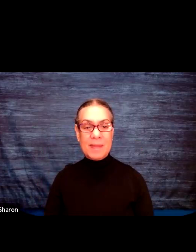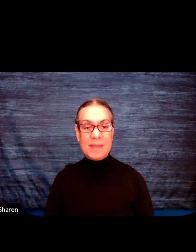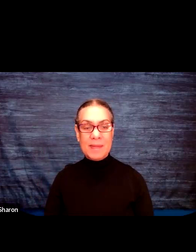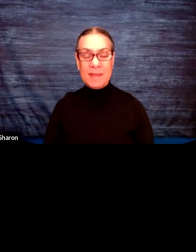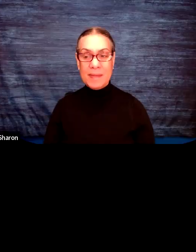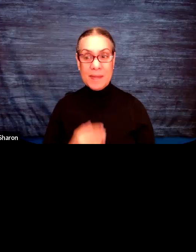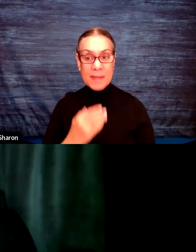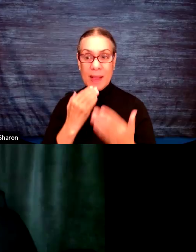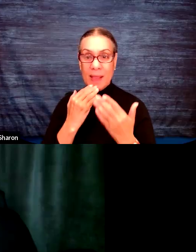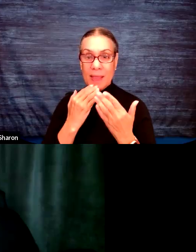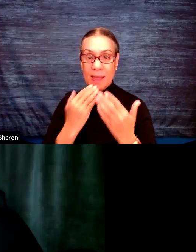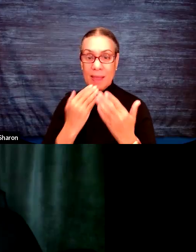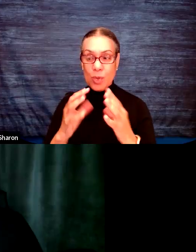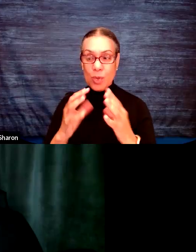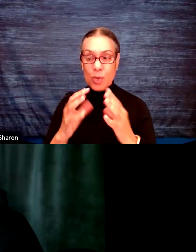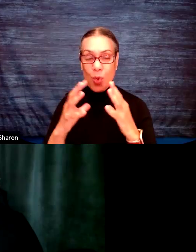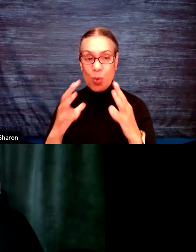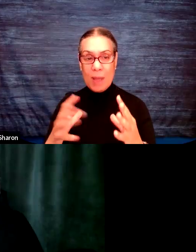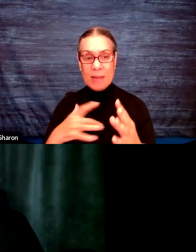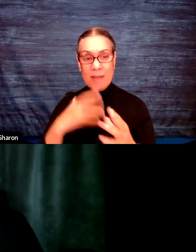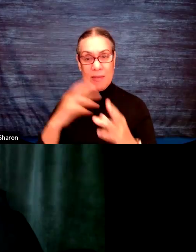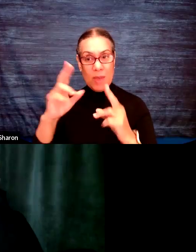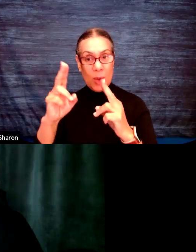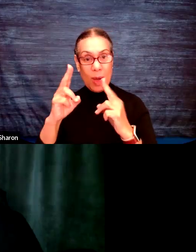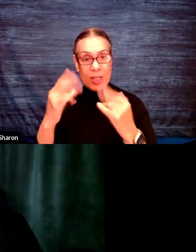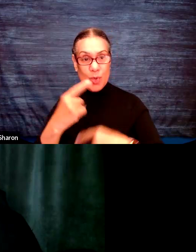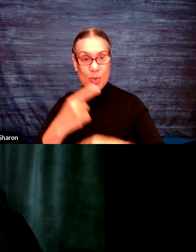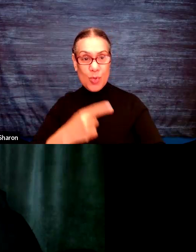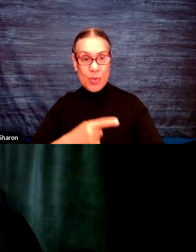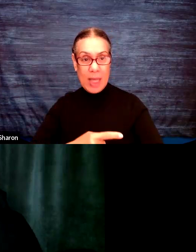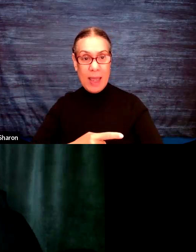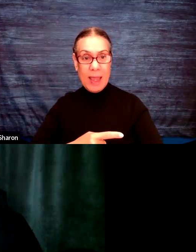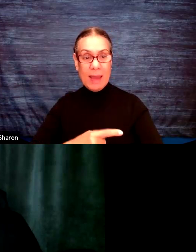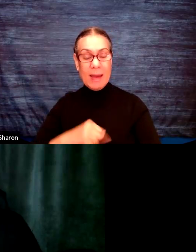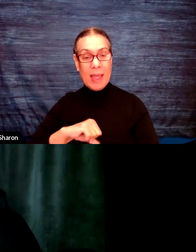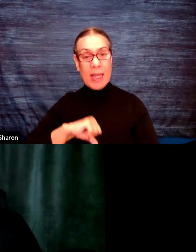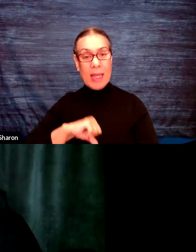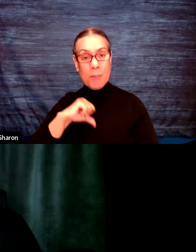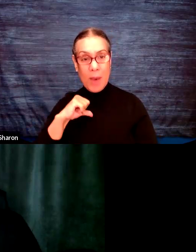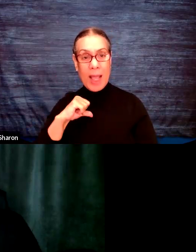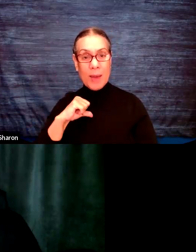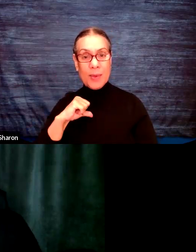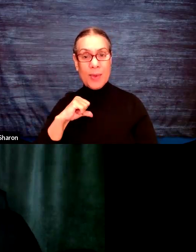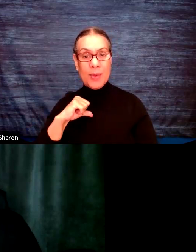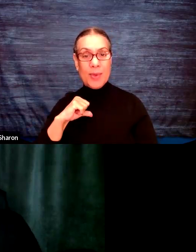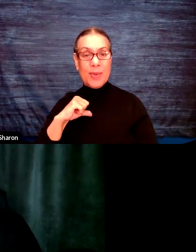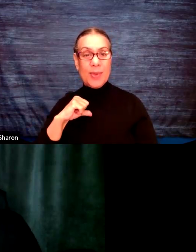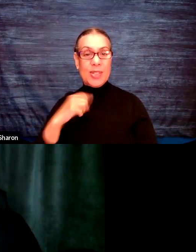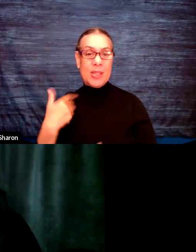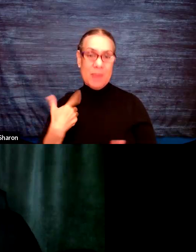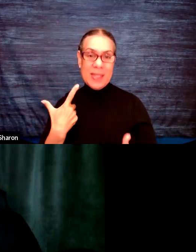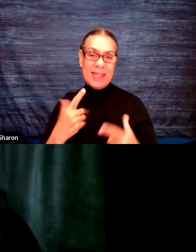Thank you so much. I'm really honored to be here today and very proud to be a Boston Public Schools